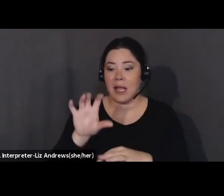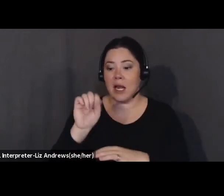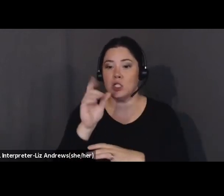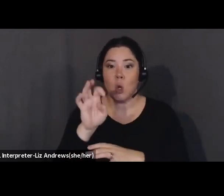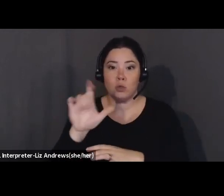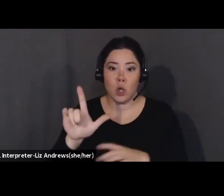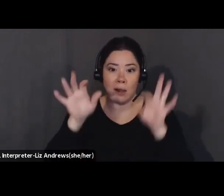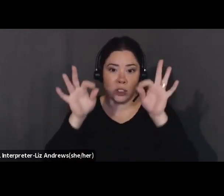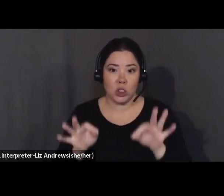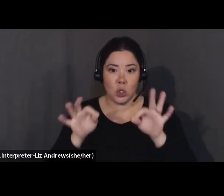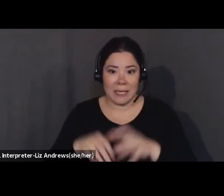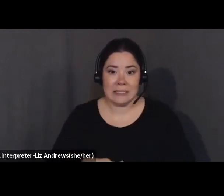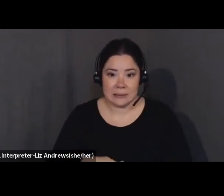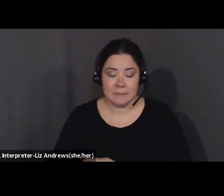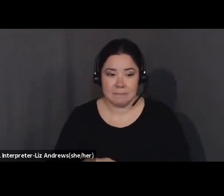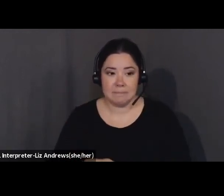slide, please.